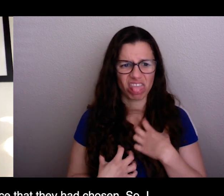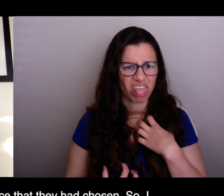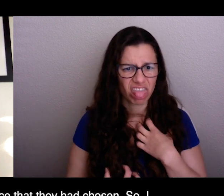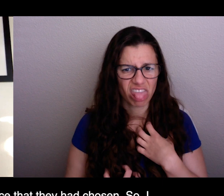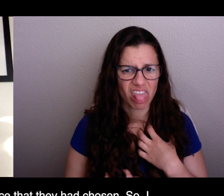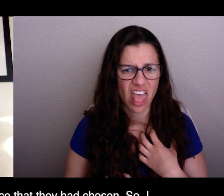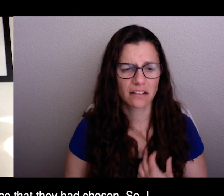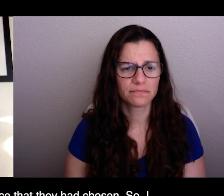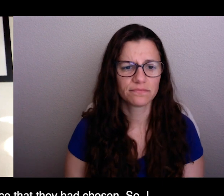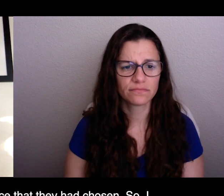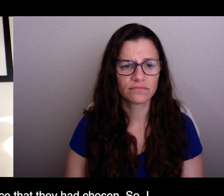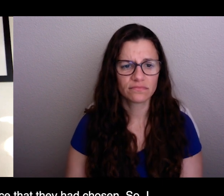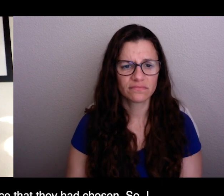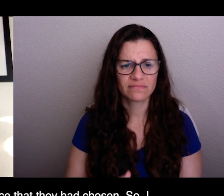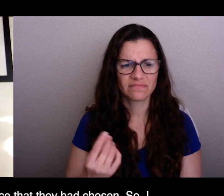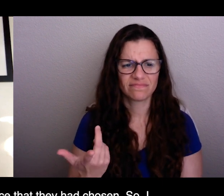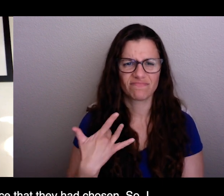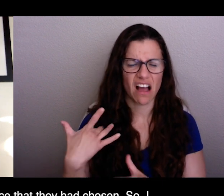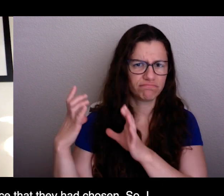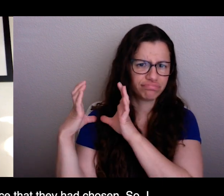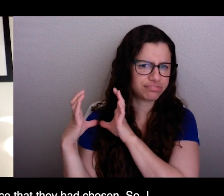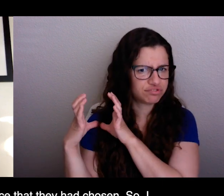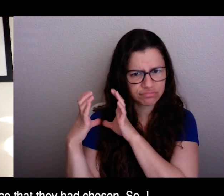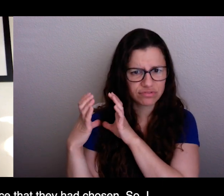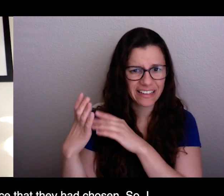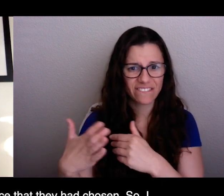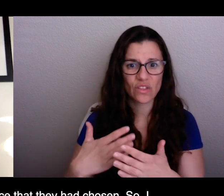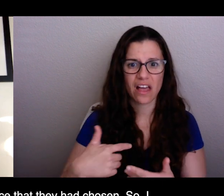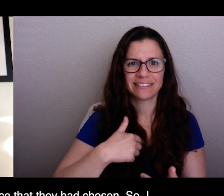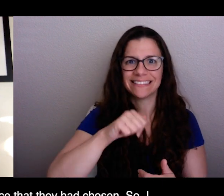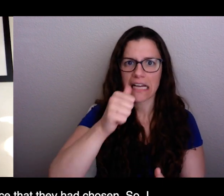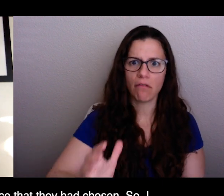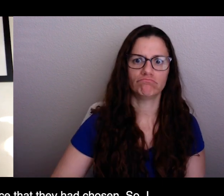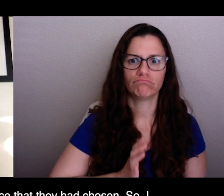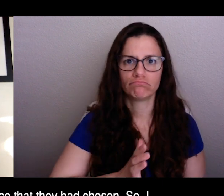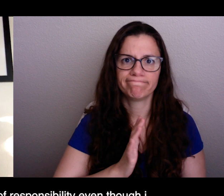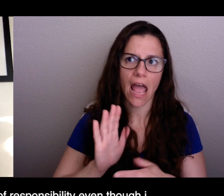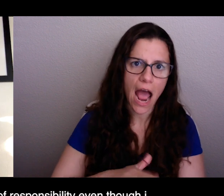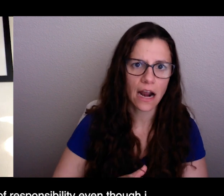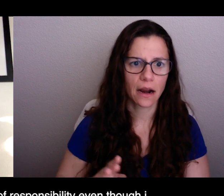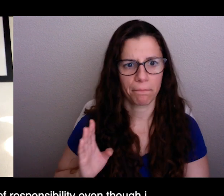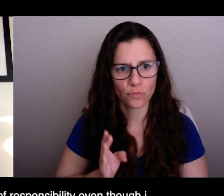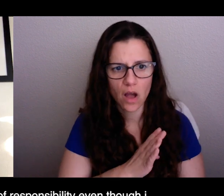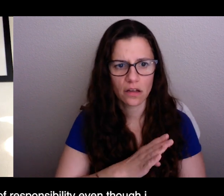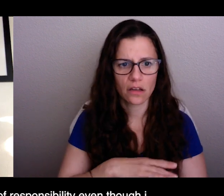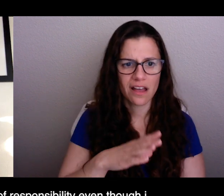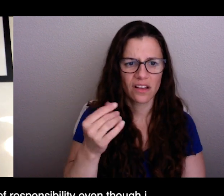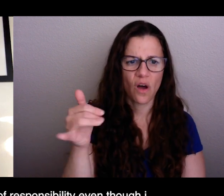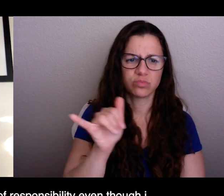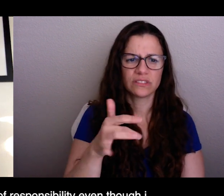I left that retreat incredibly unsettled, feeling a tremendous sense